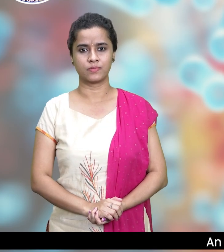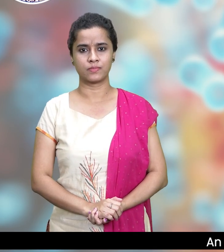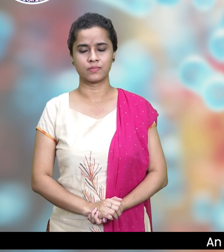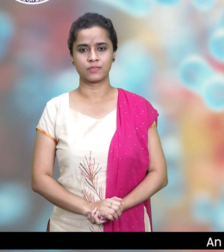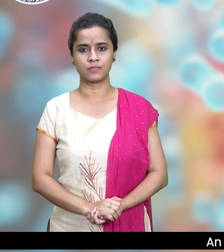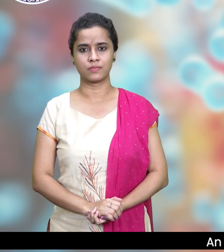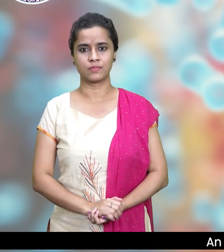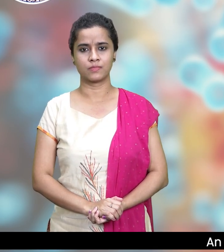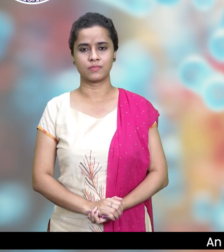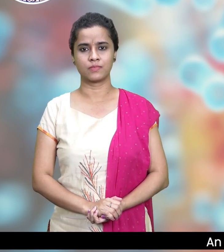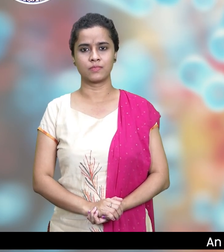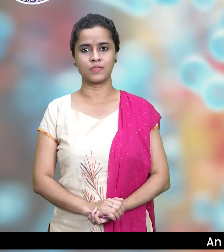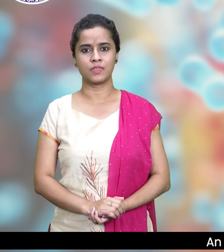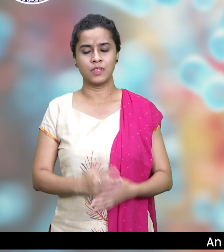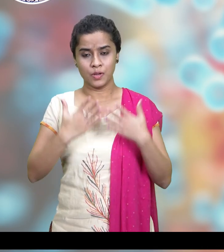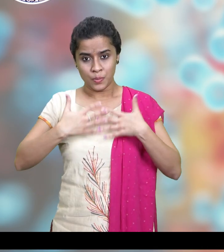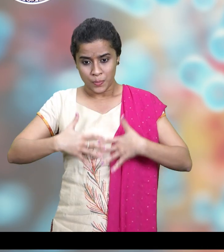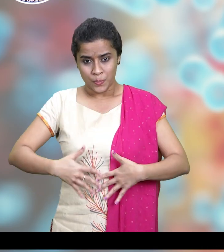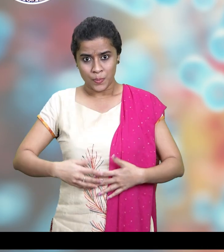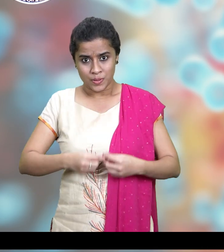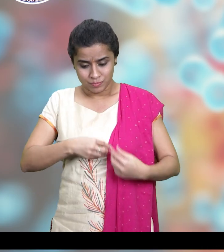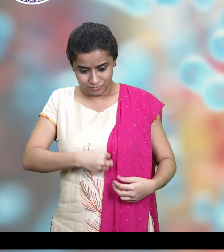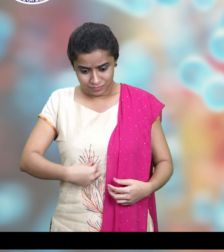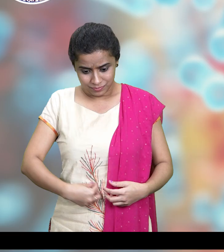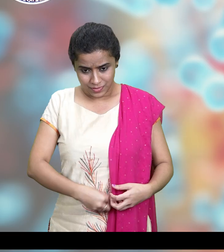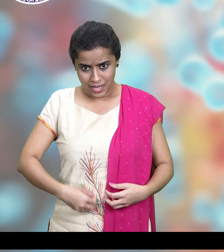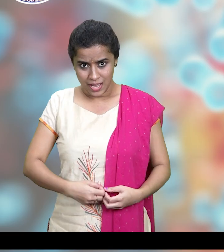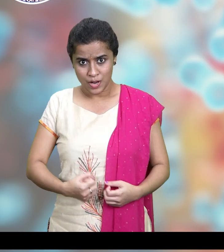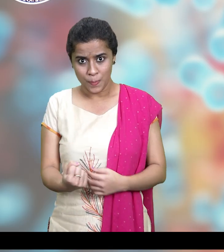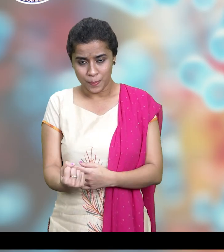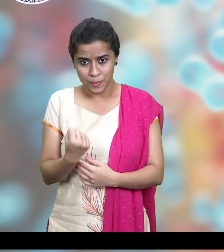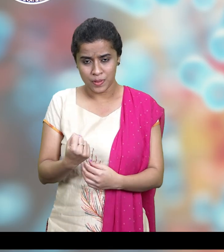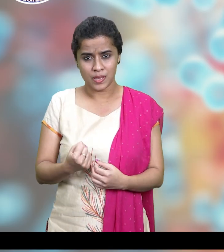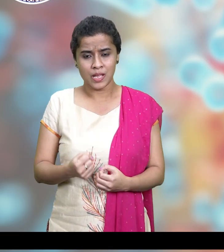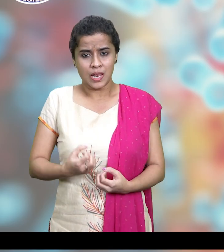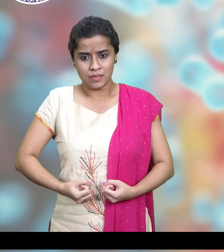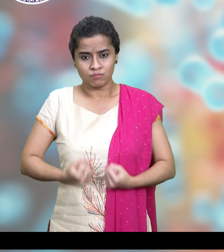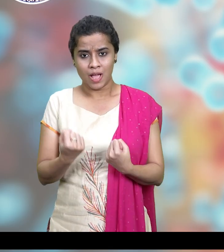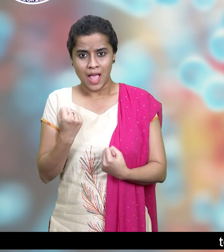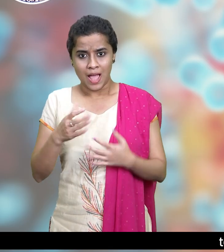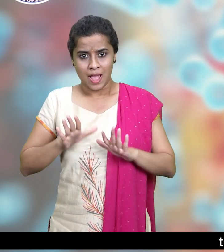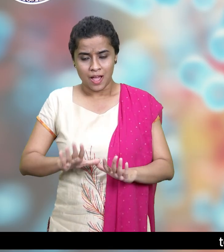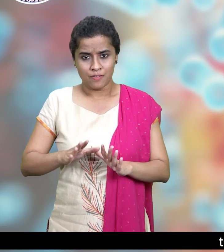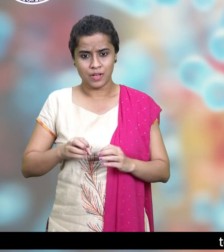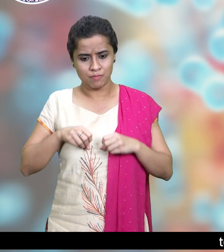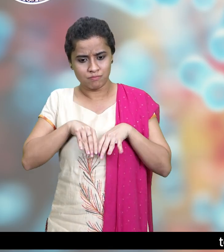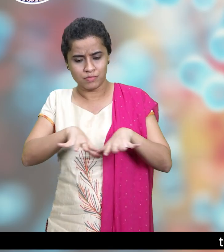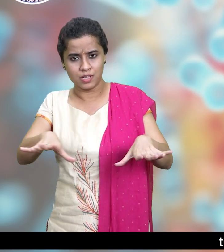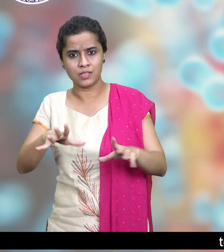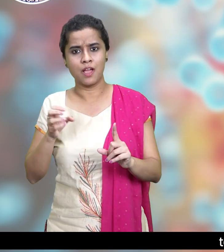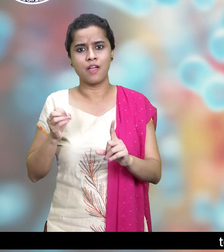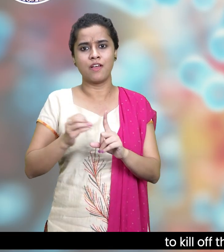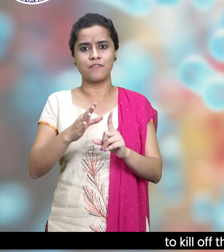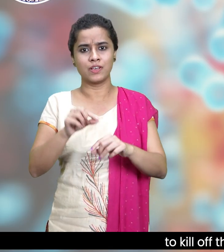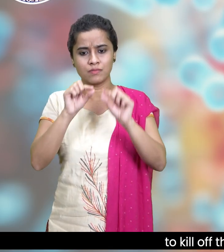An active immune system recruits many cells to the affected